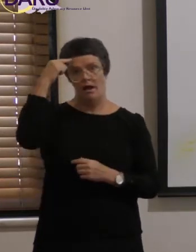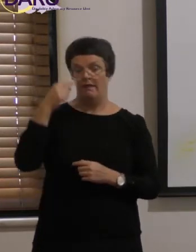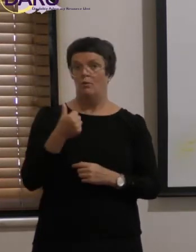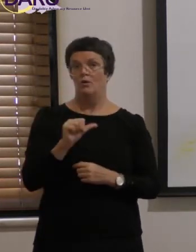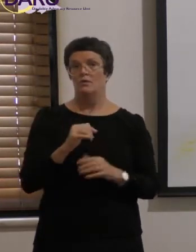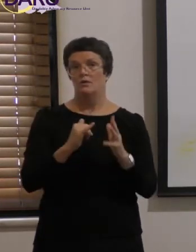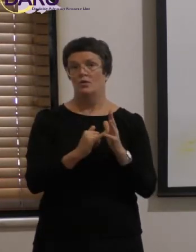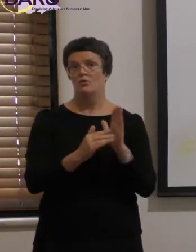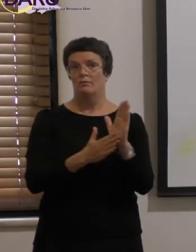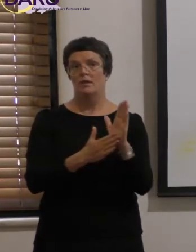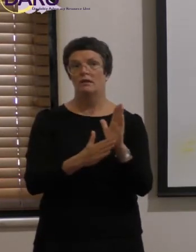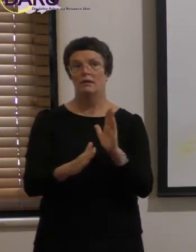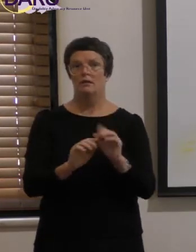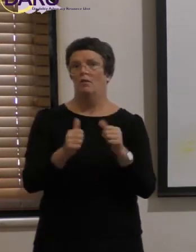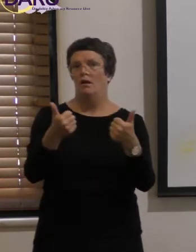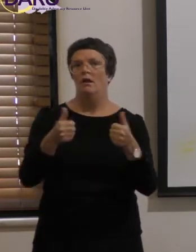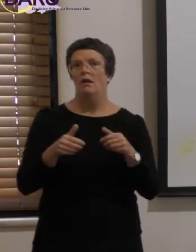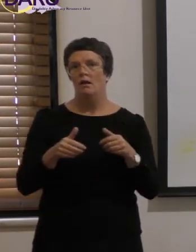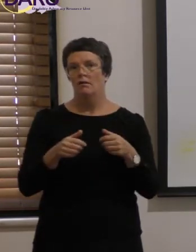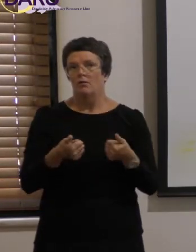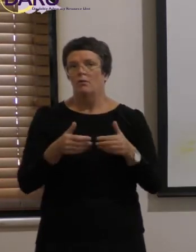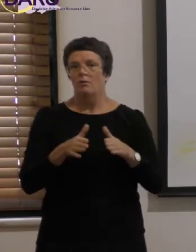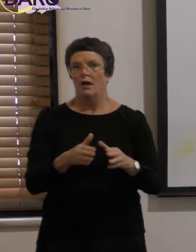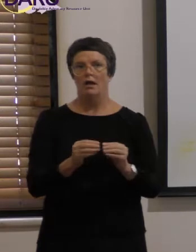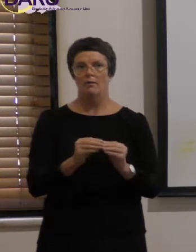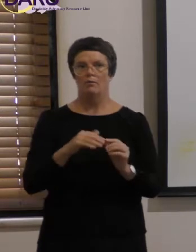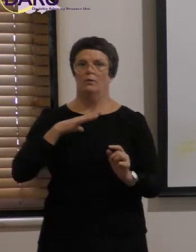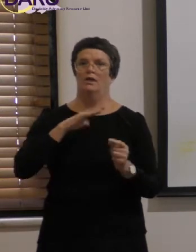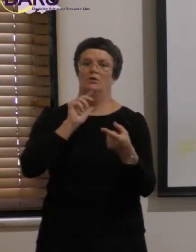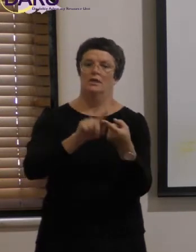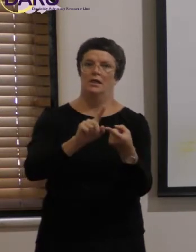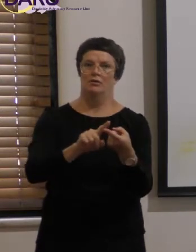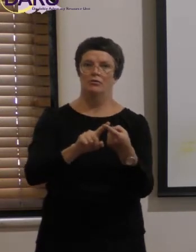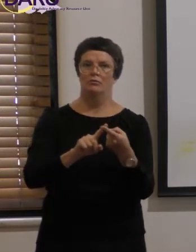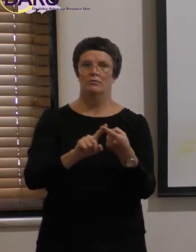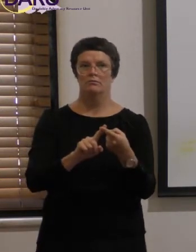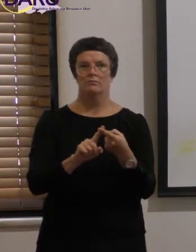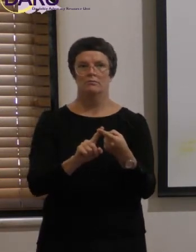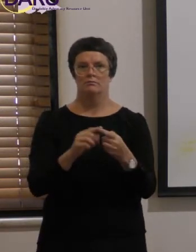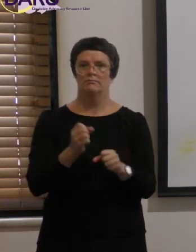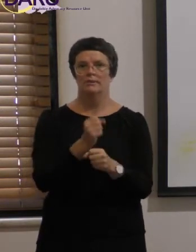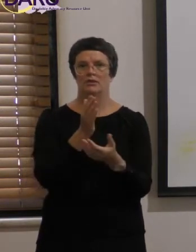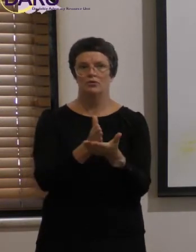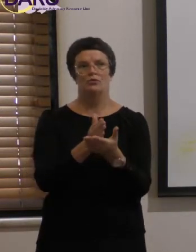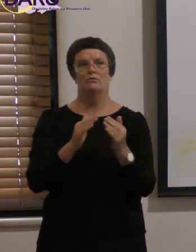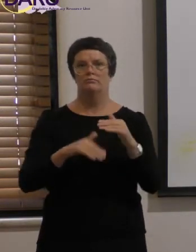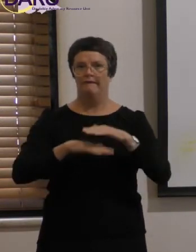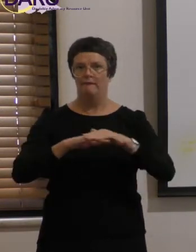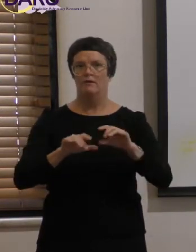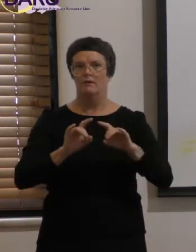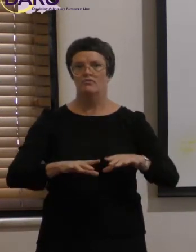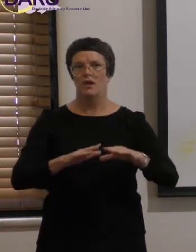but keep using it really effectively so we can get the national campaign that we need to around